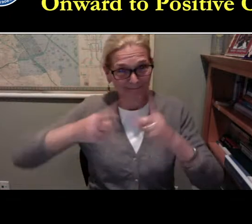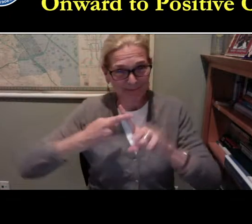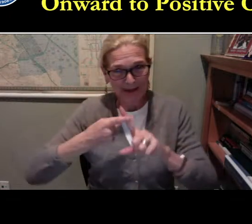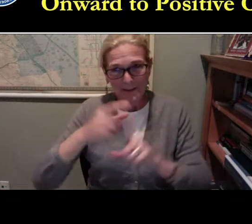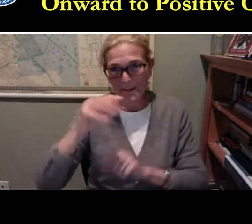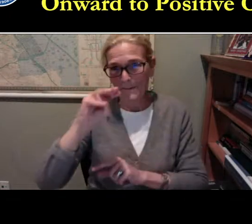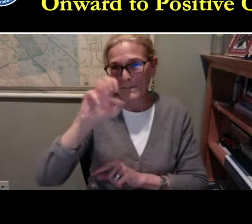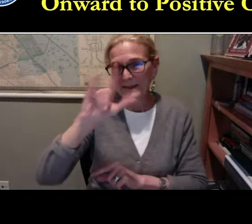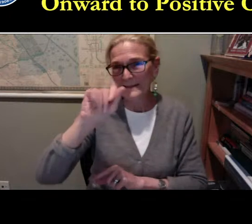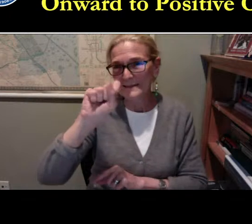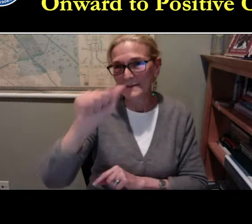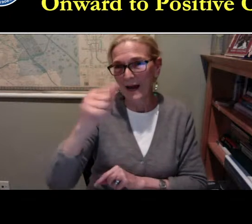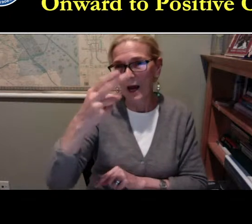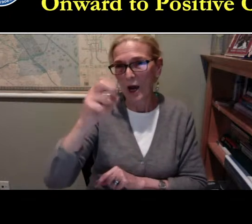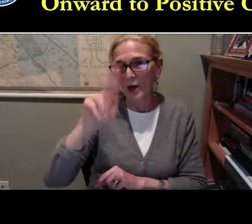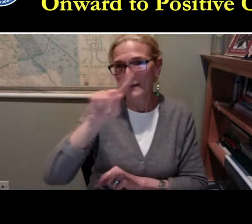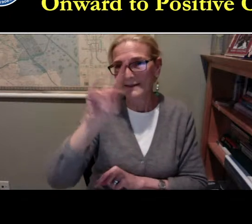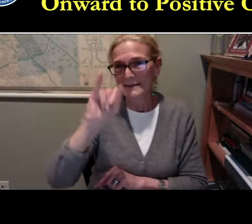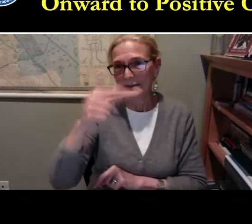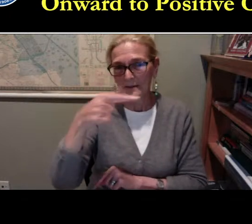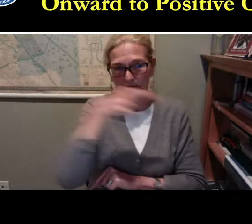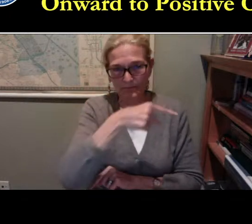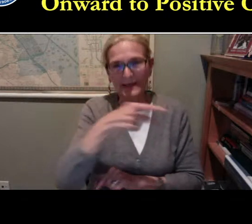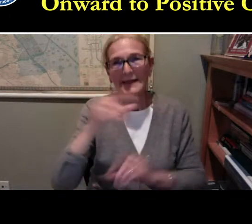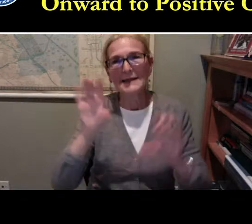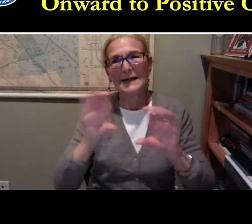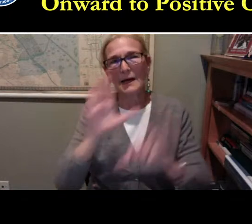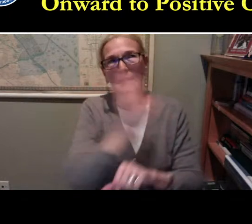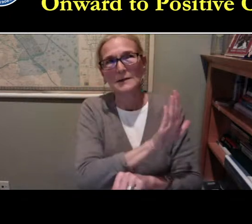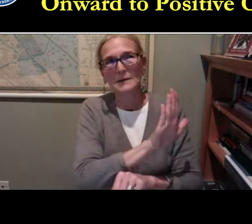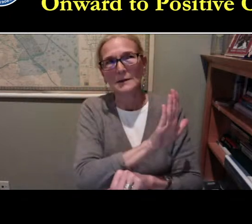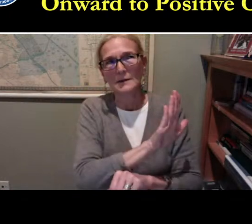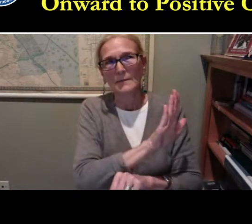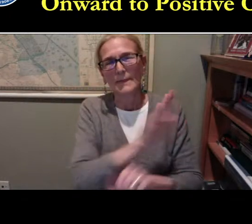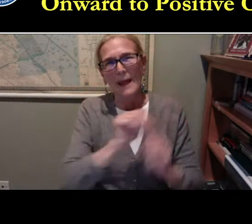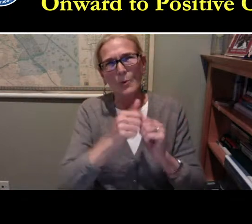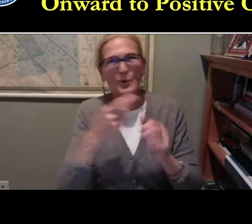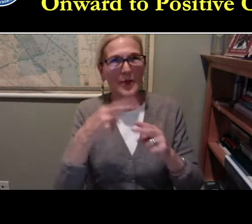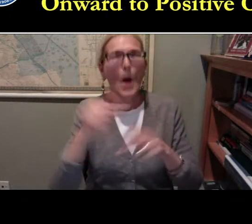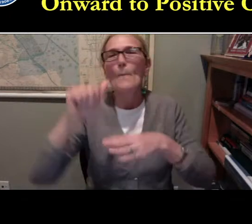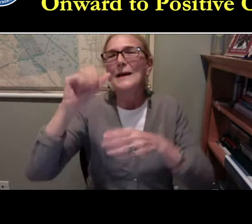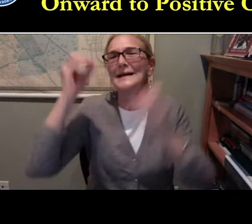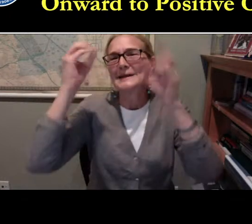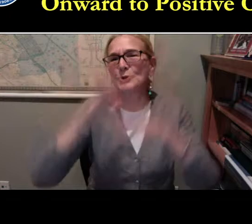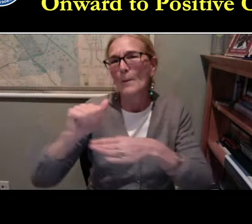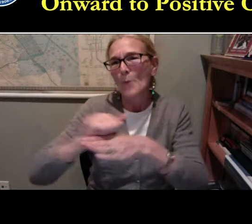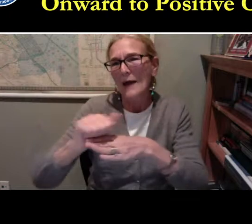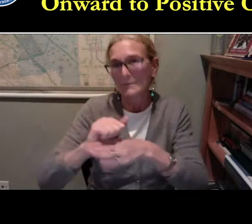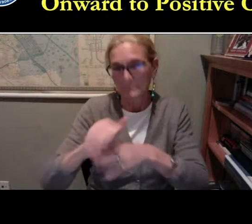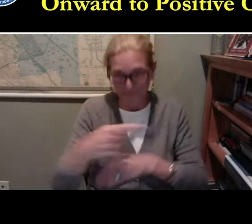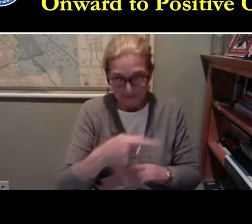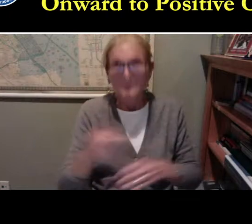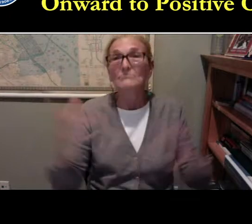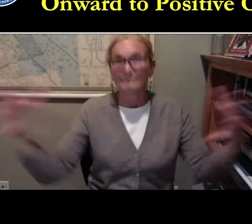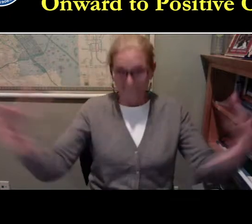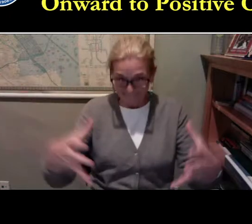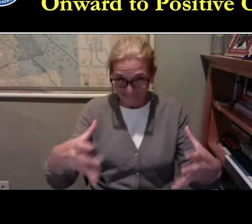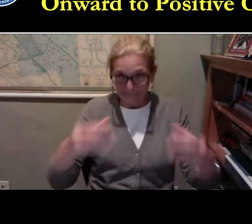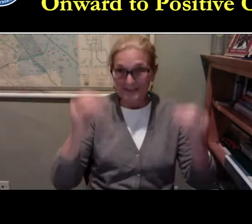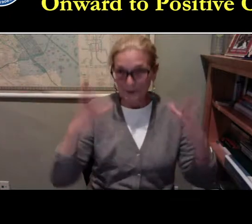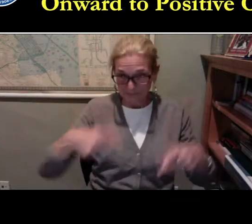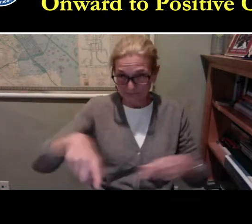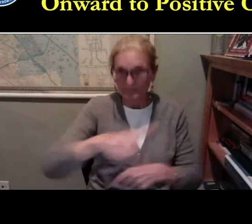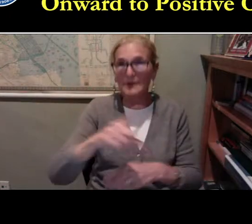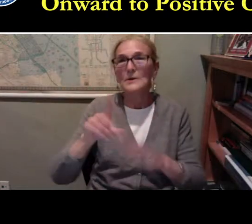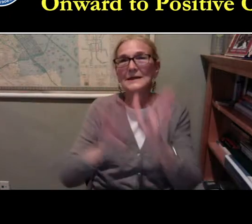give you one. The first being that I know I have a friend, Melissa Herzig, and she